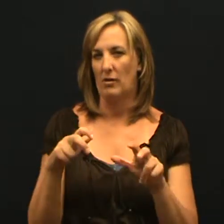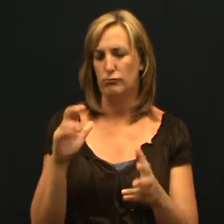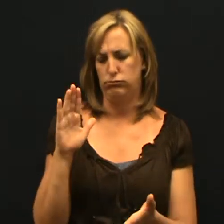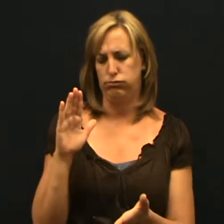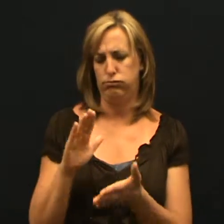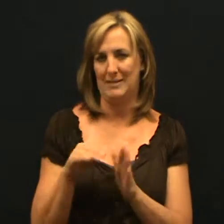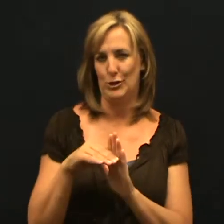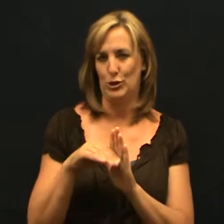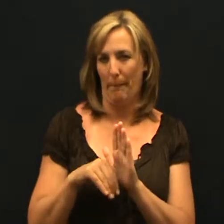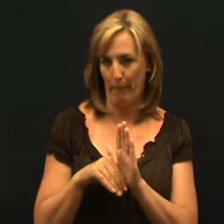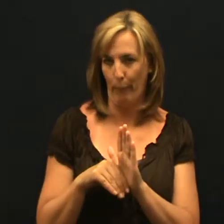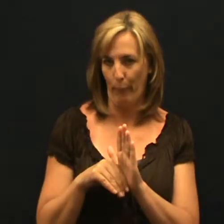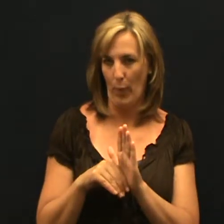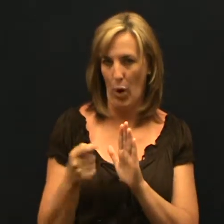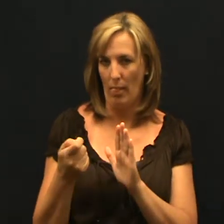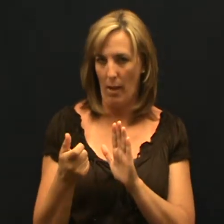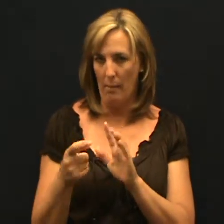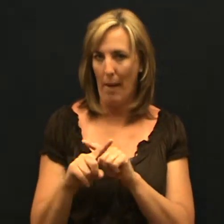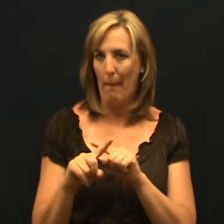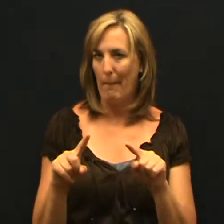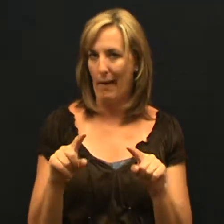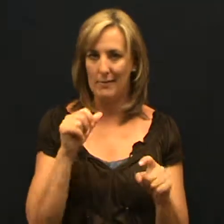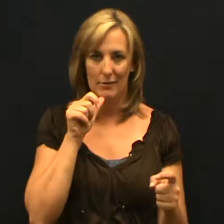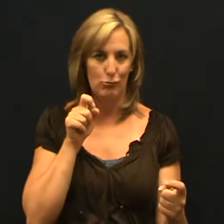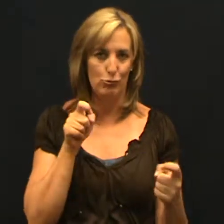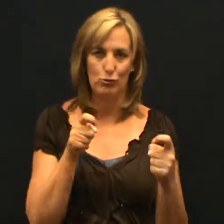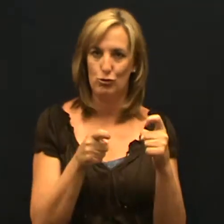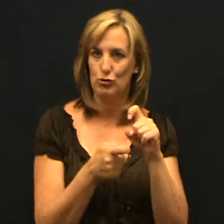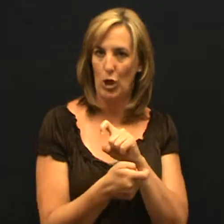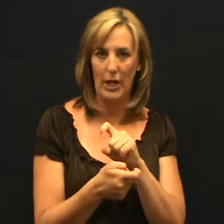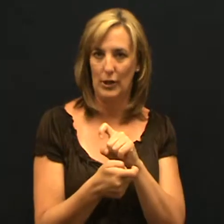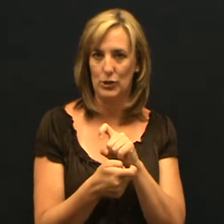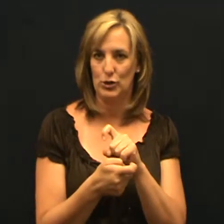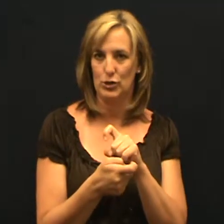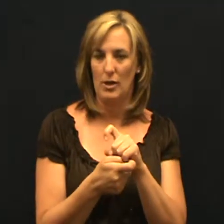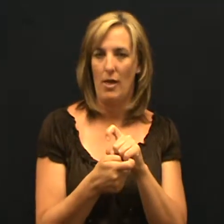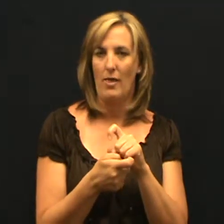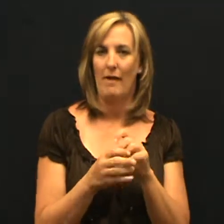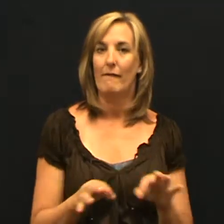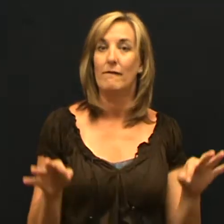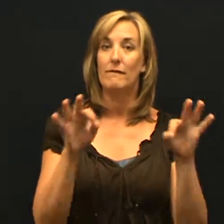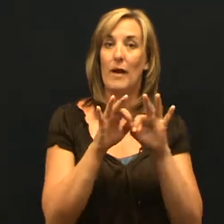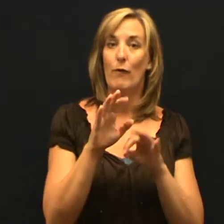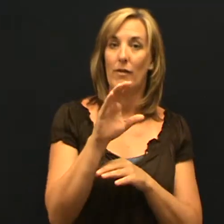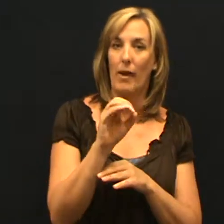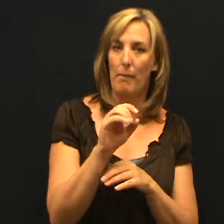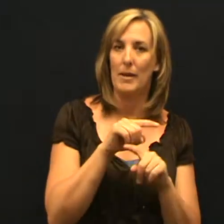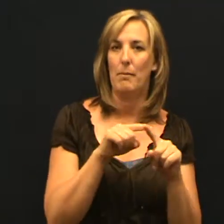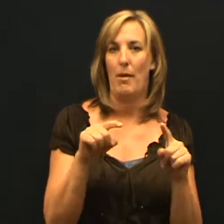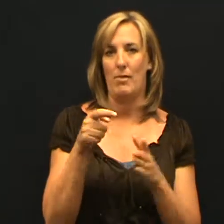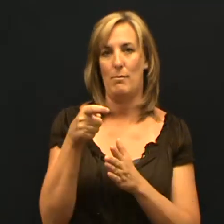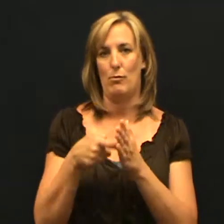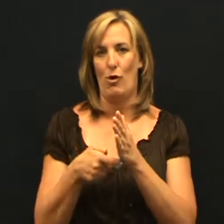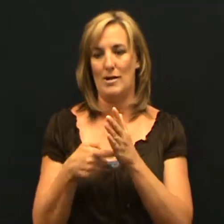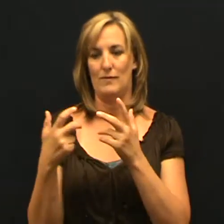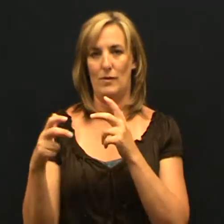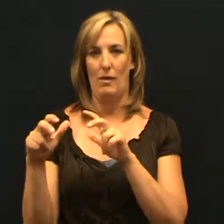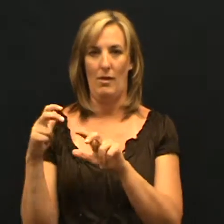Doesn't change the market value of the company at all, but it brings the price per share down a little bit because there are more